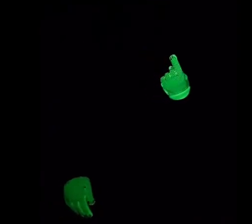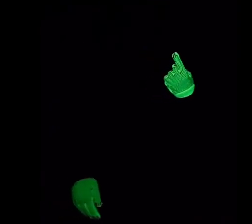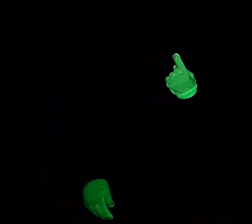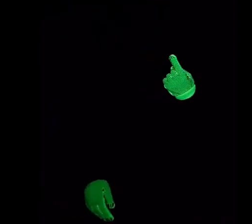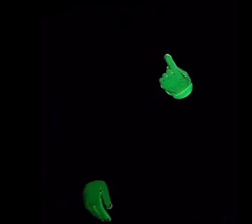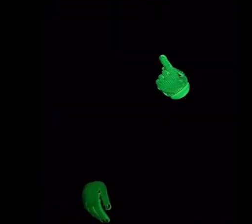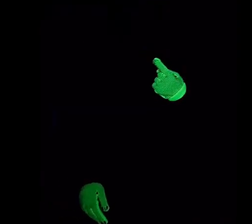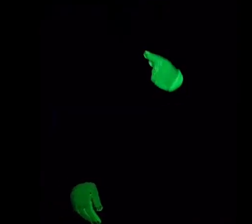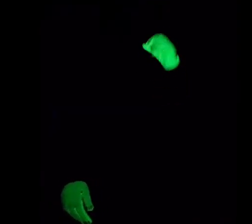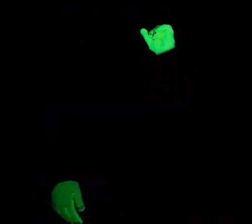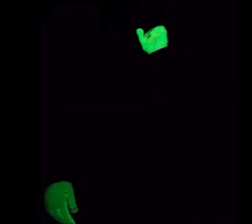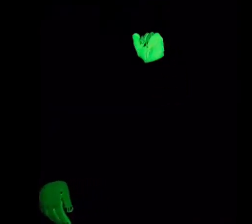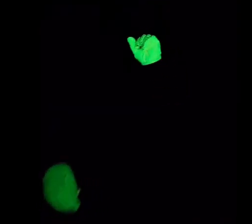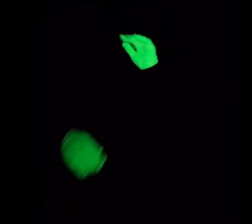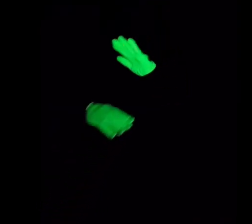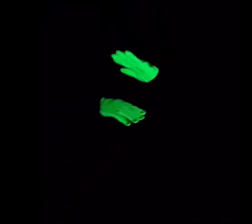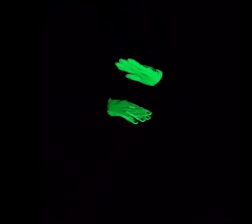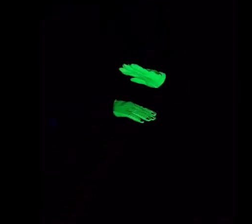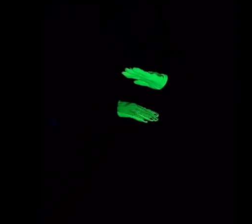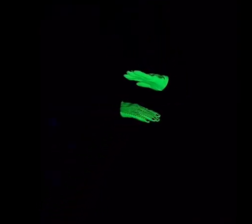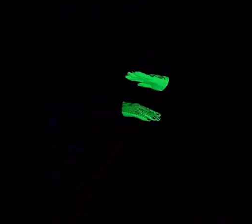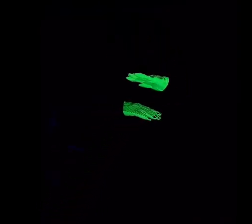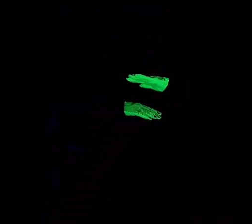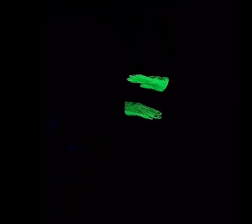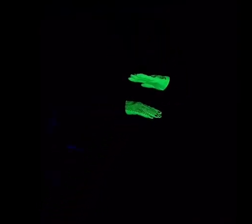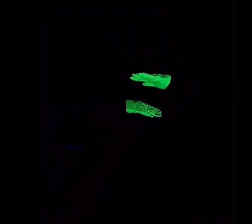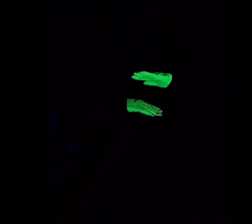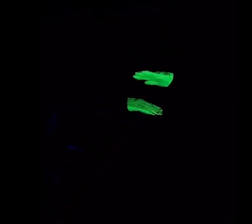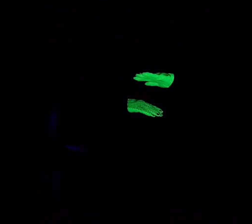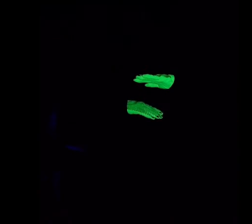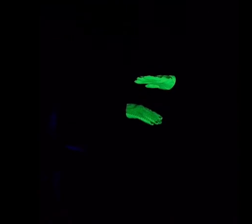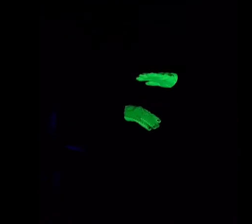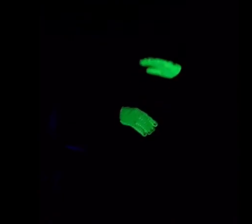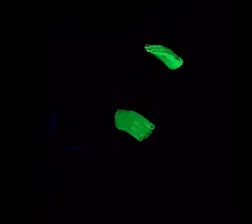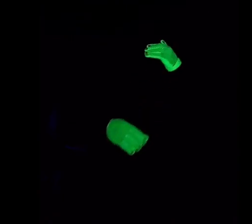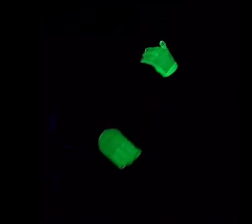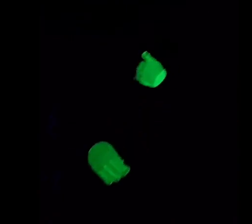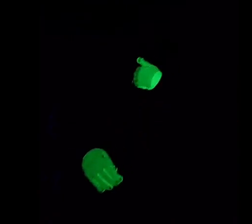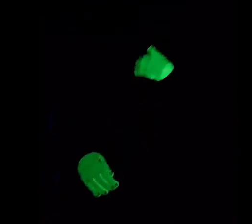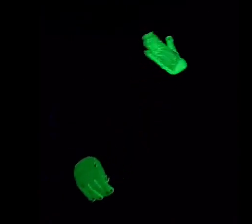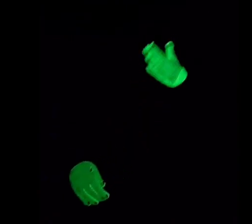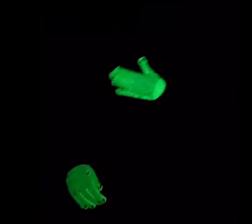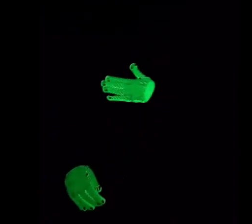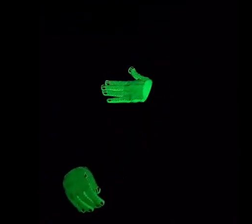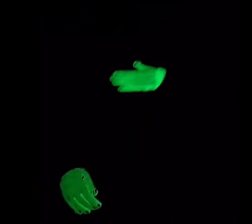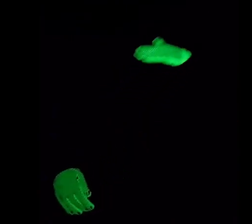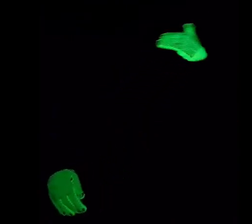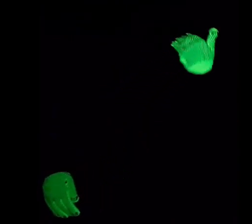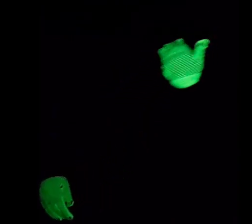It is well It is my soul